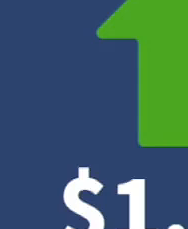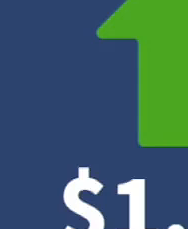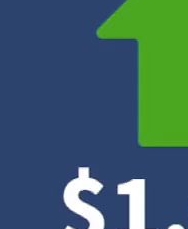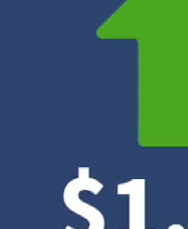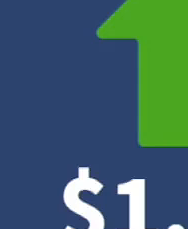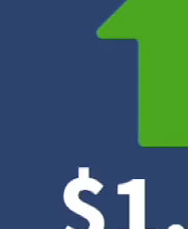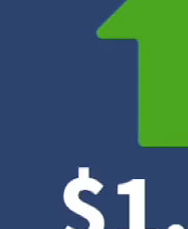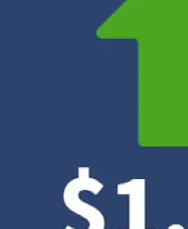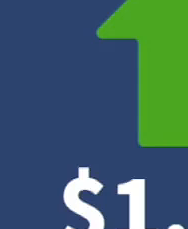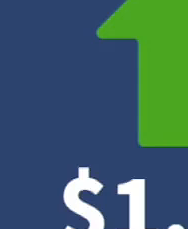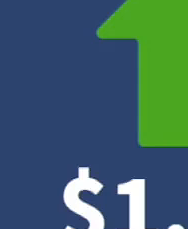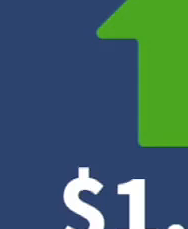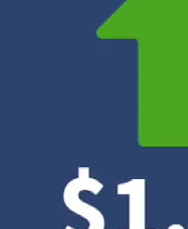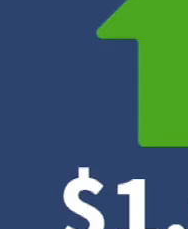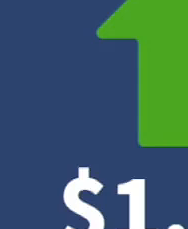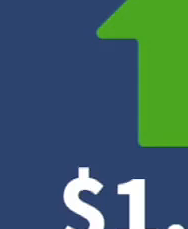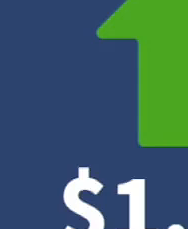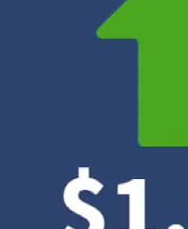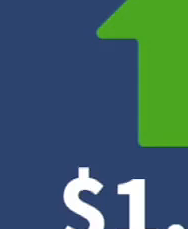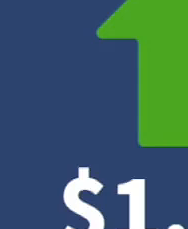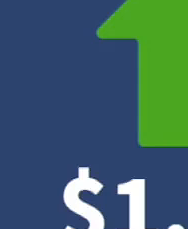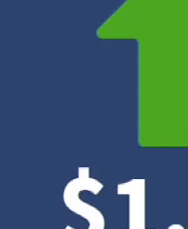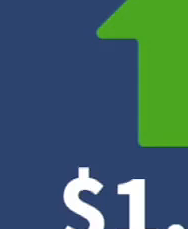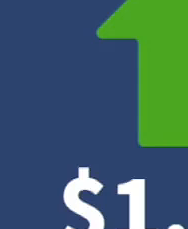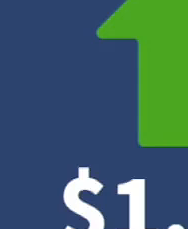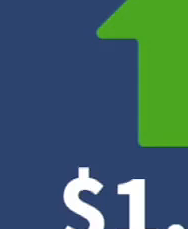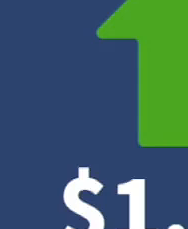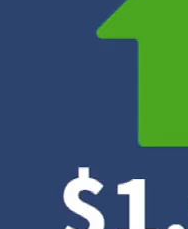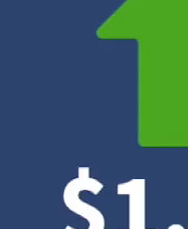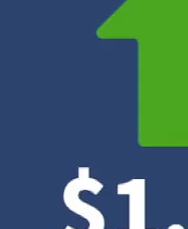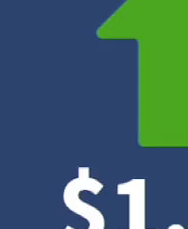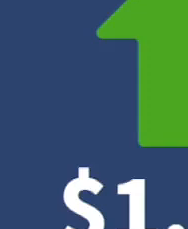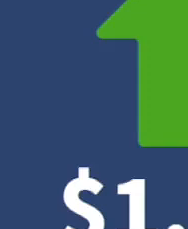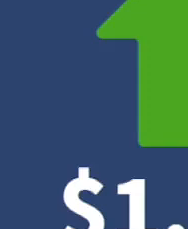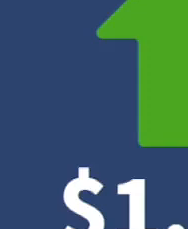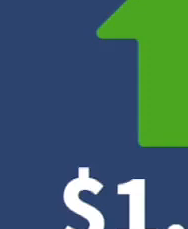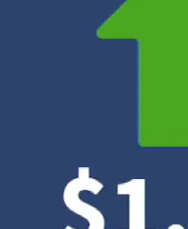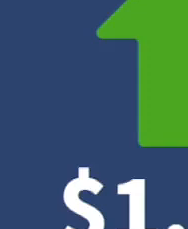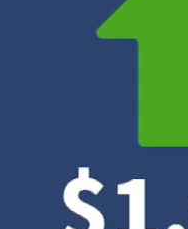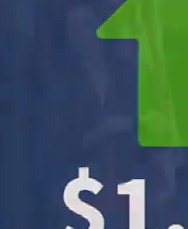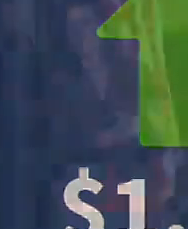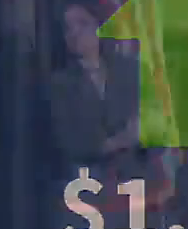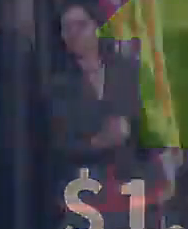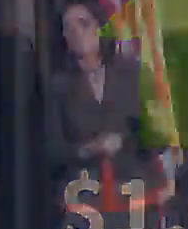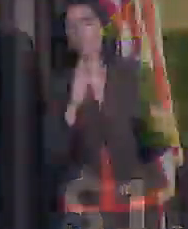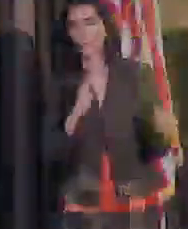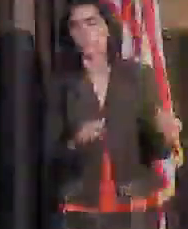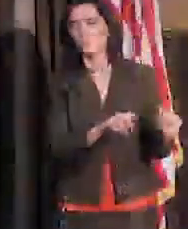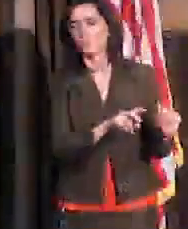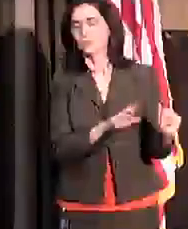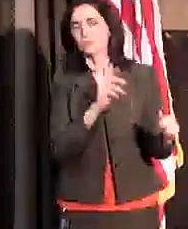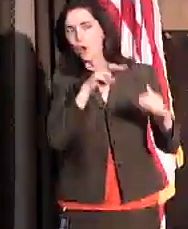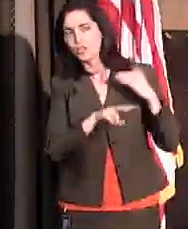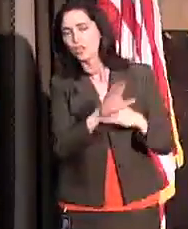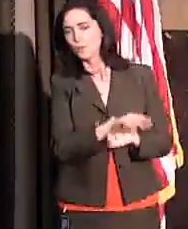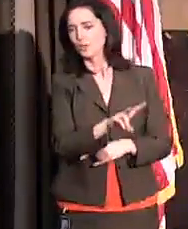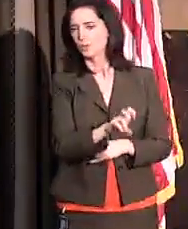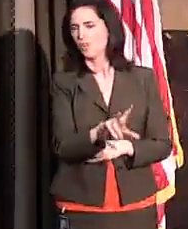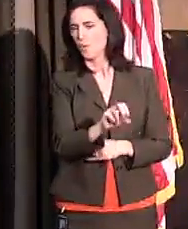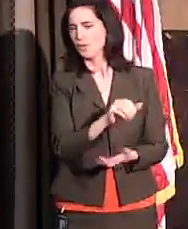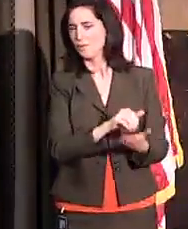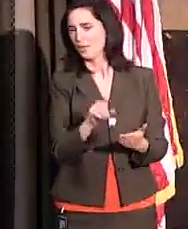it's projected that that amount will increase to $230 million, which is why I put $230 million towards repaying